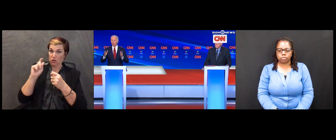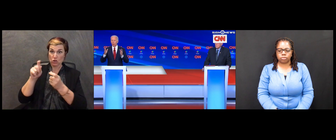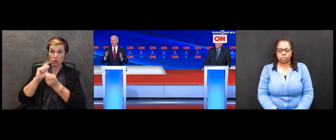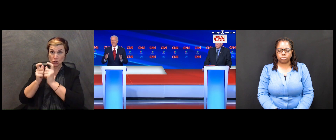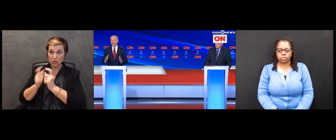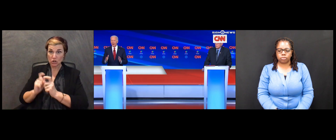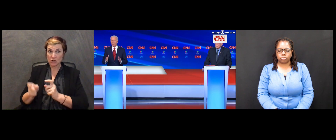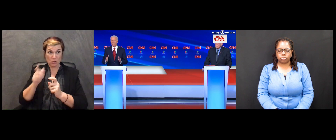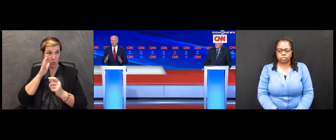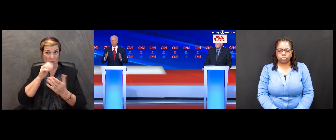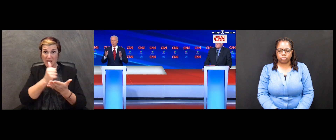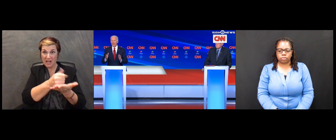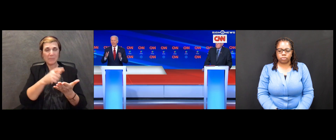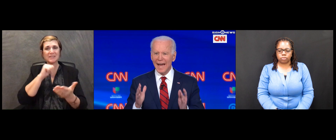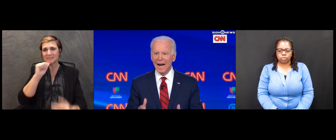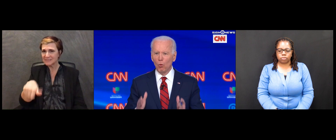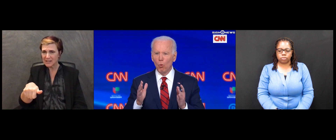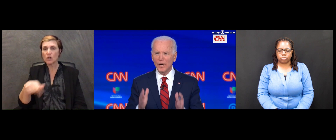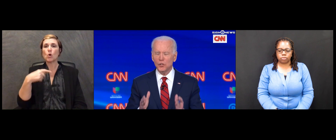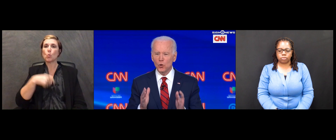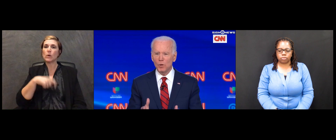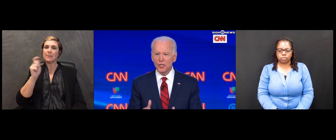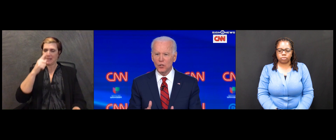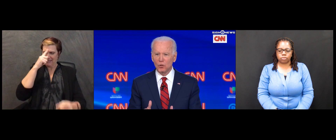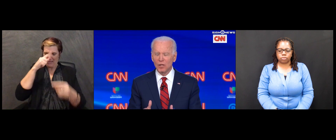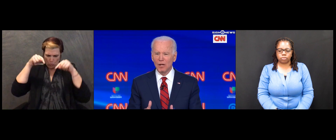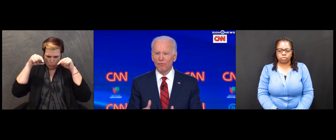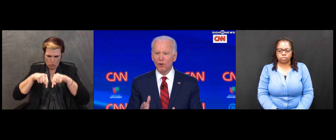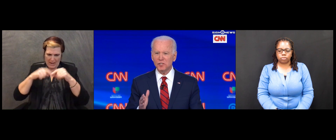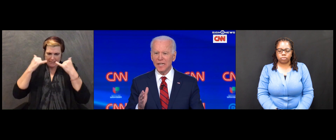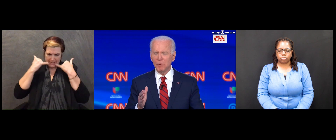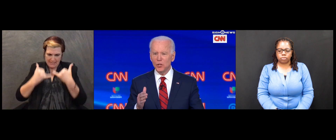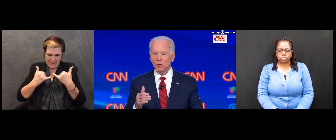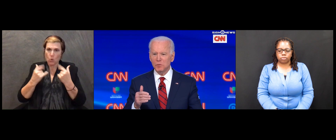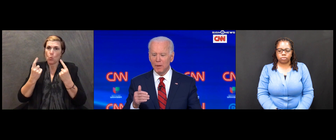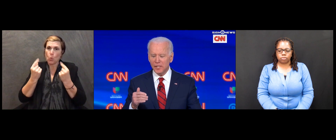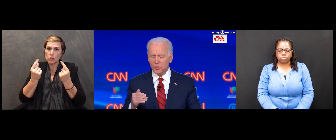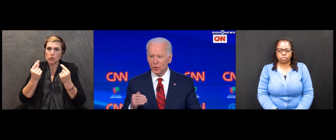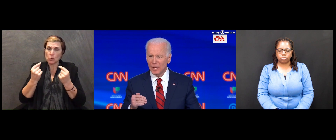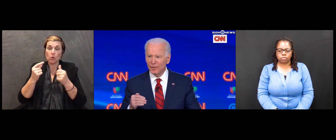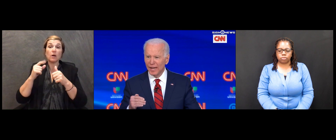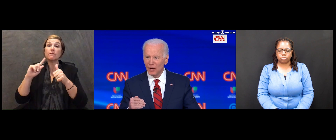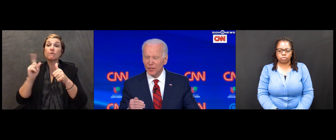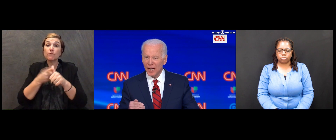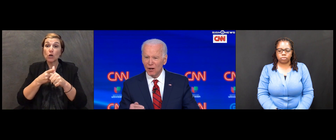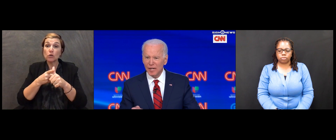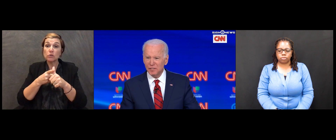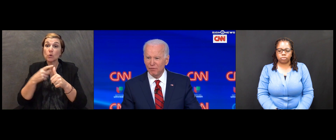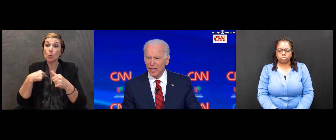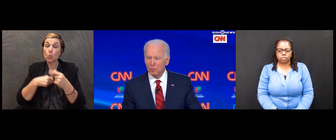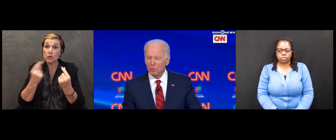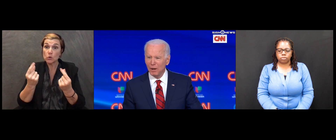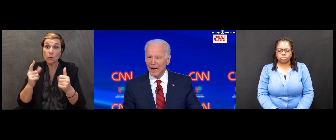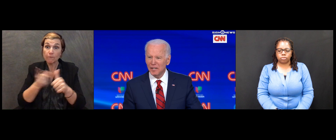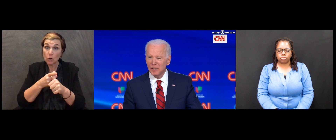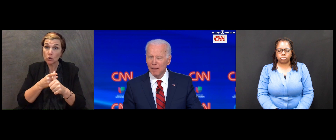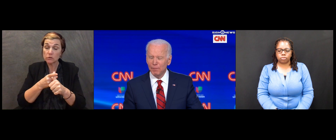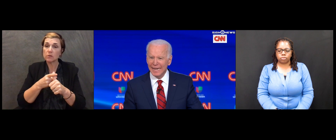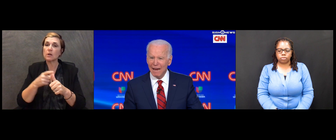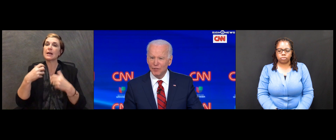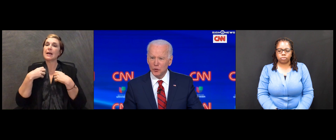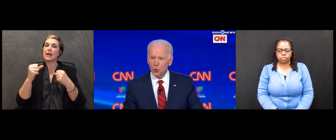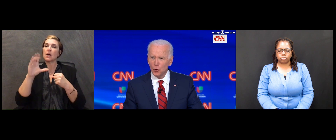need right now. Right now. What do we do? First thing we do is we make sure that health care is available by